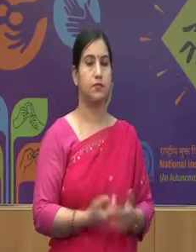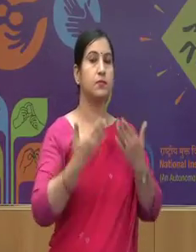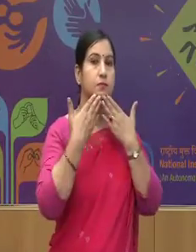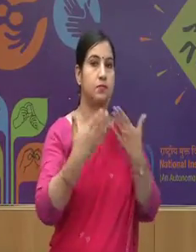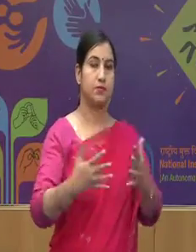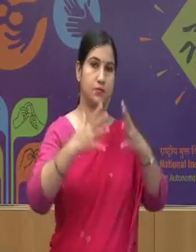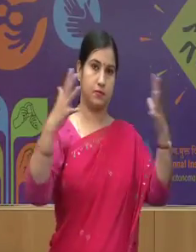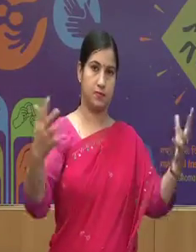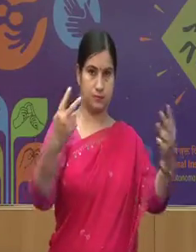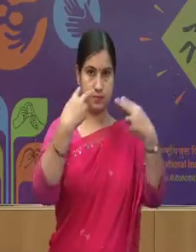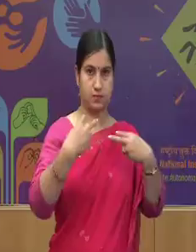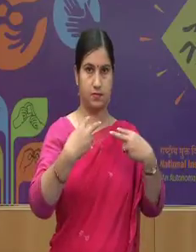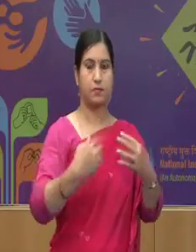Thank you so much for watching.